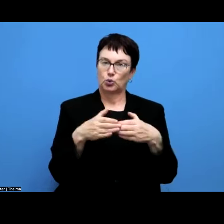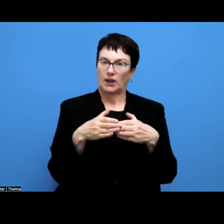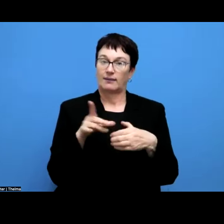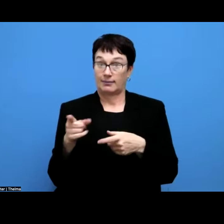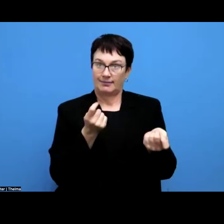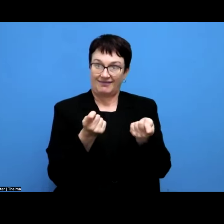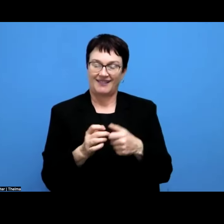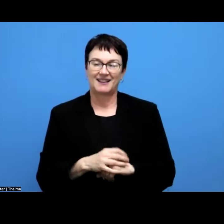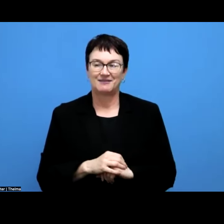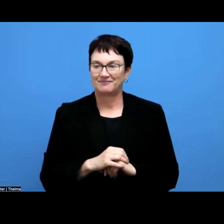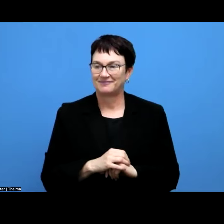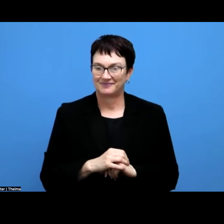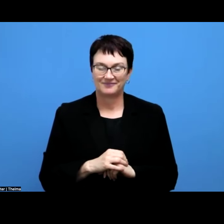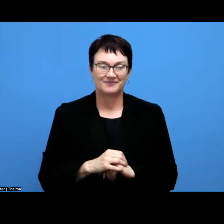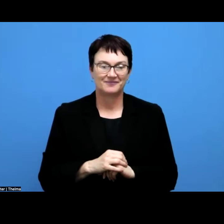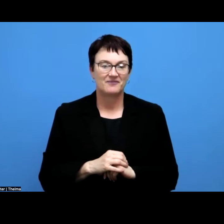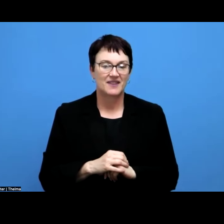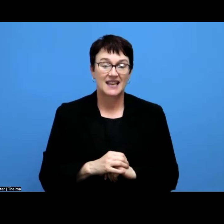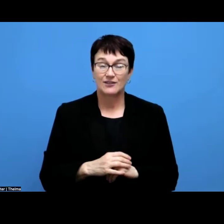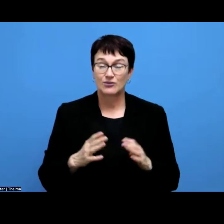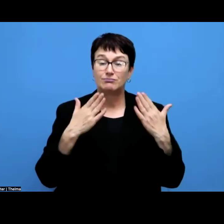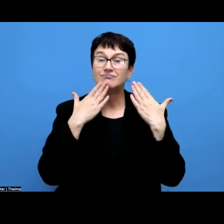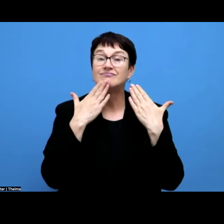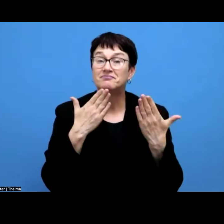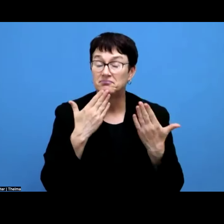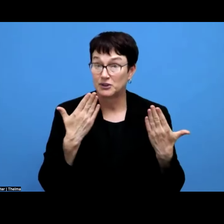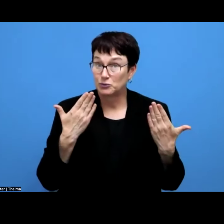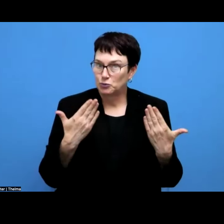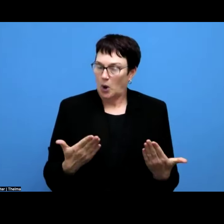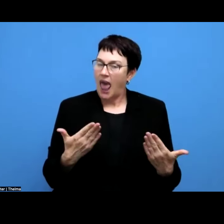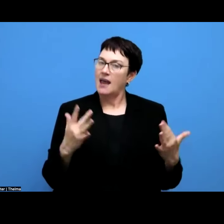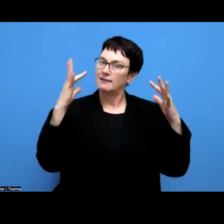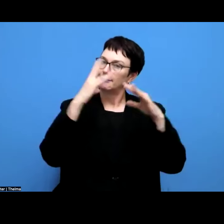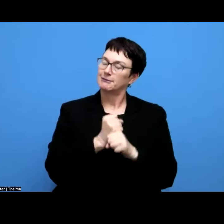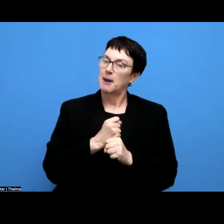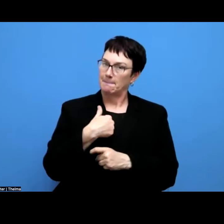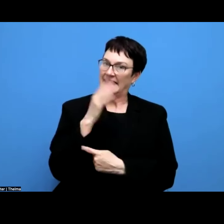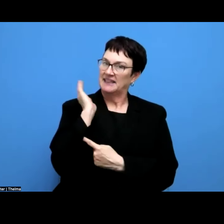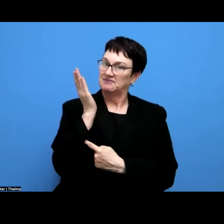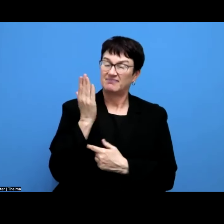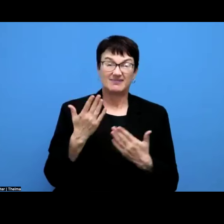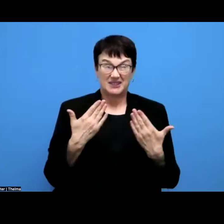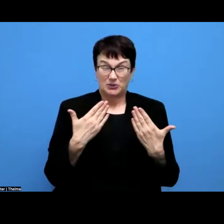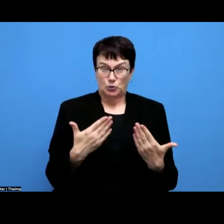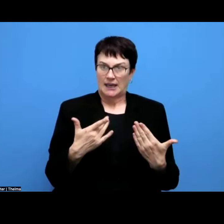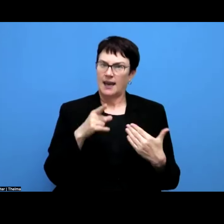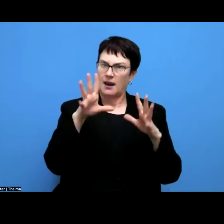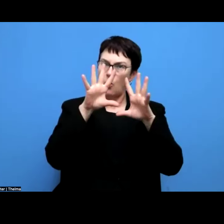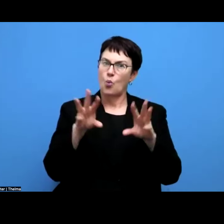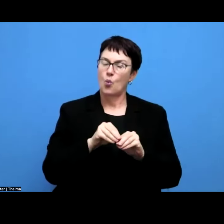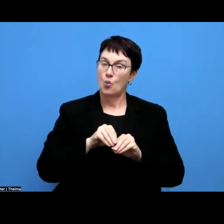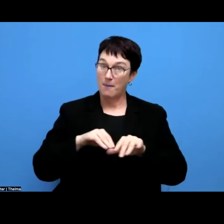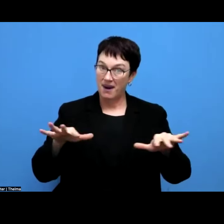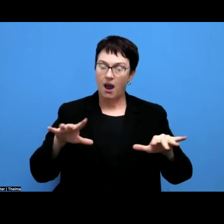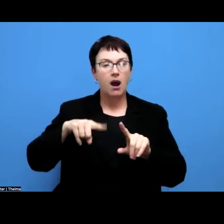To conclude today's webinar and this celebration of the International Day of Persons with Disabilities, I want to close proceedings